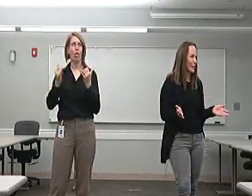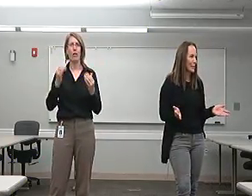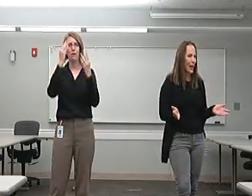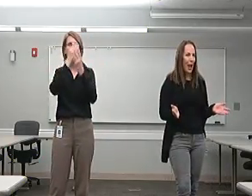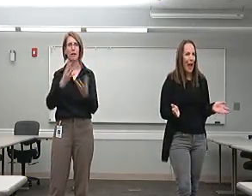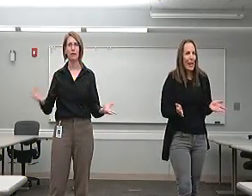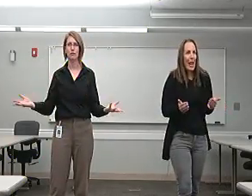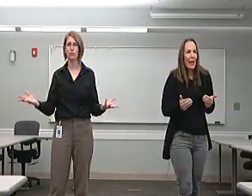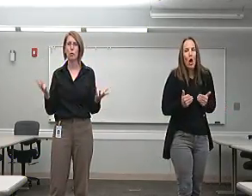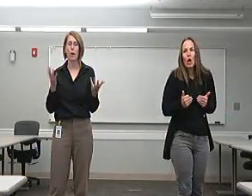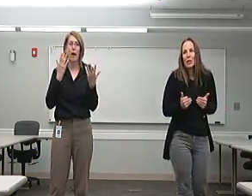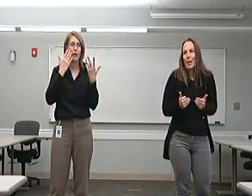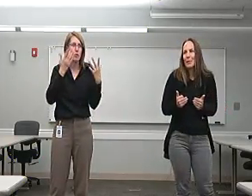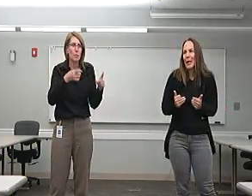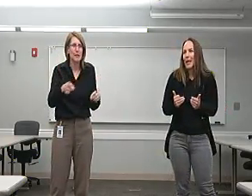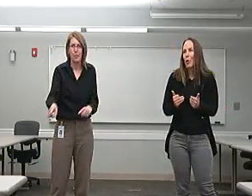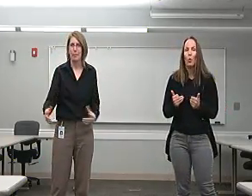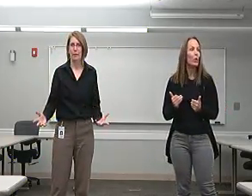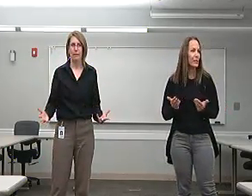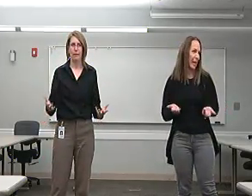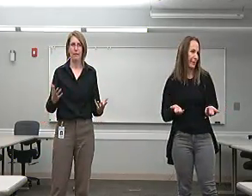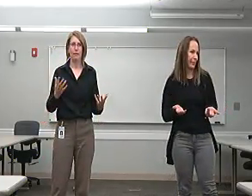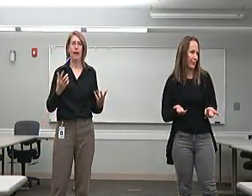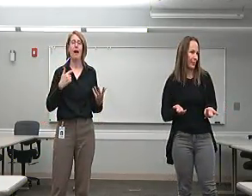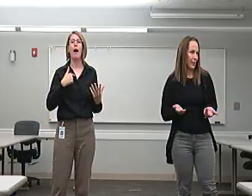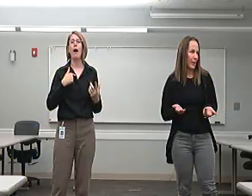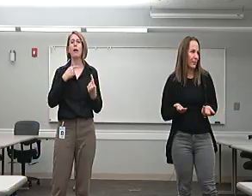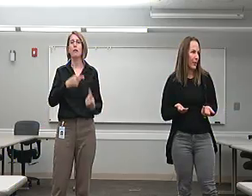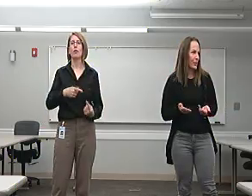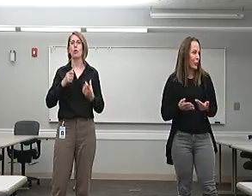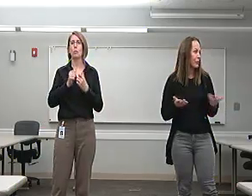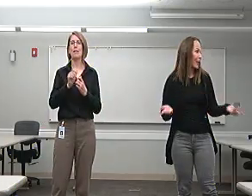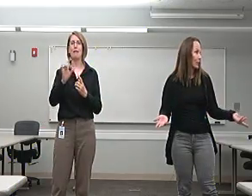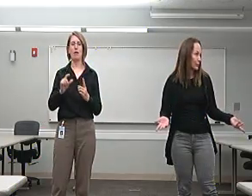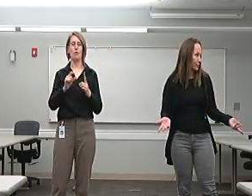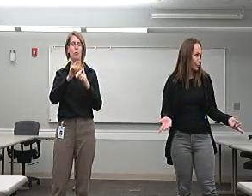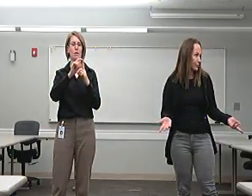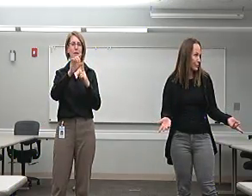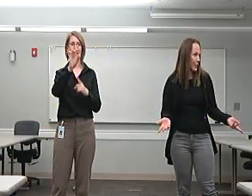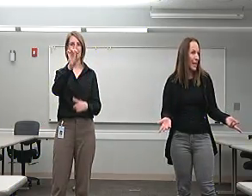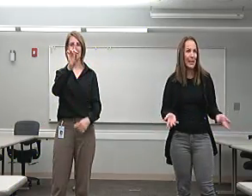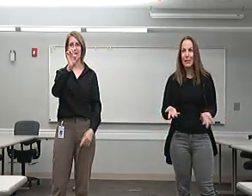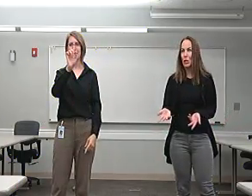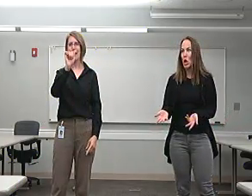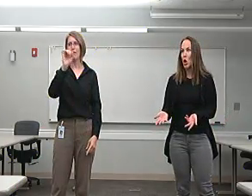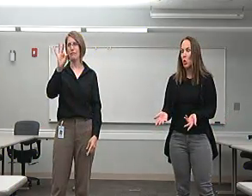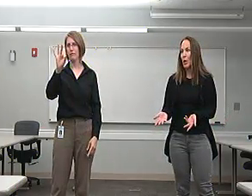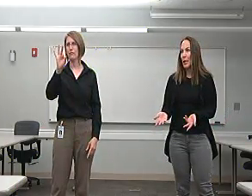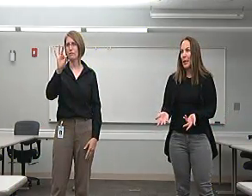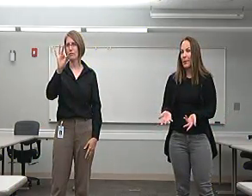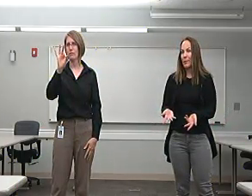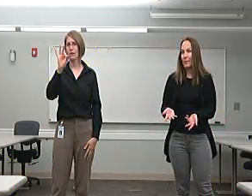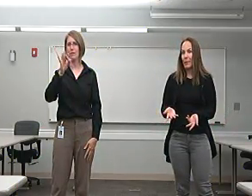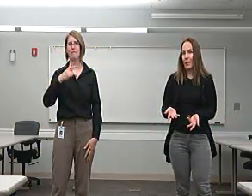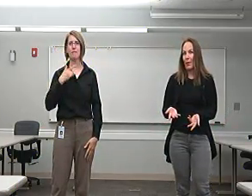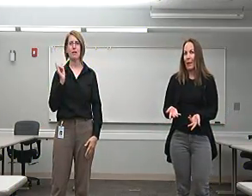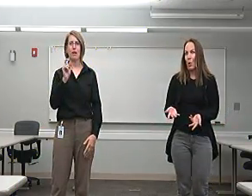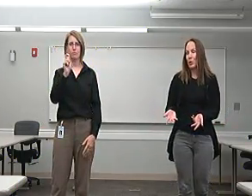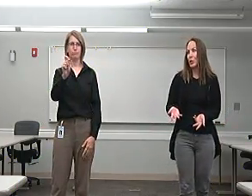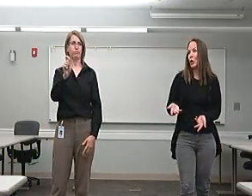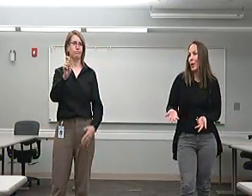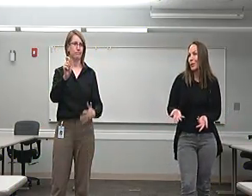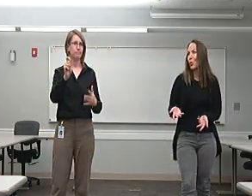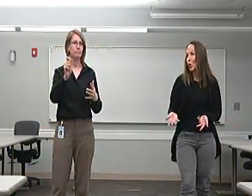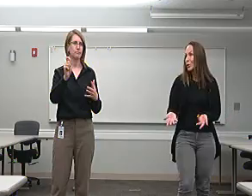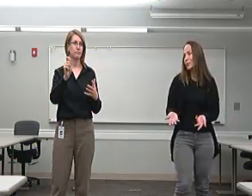a hard time saying the word deaf. It felt so final. And I didn't know if that was the correct word for